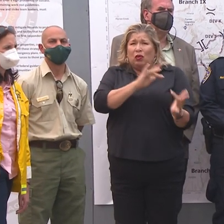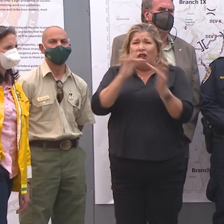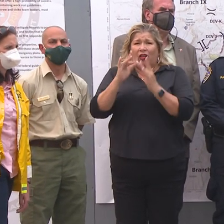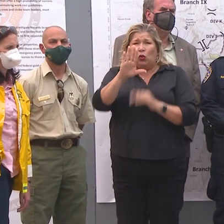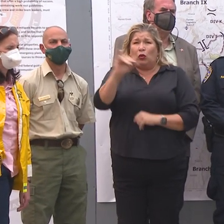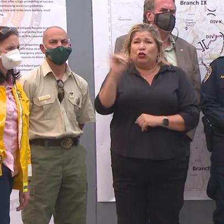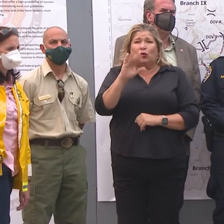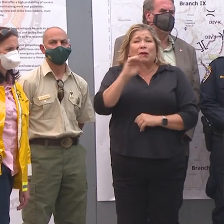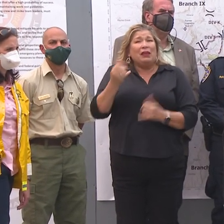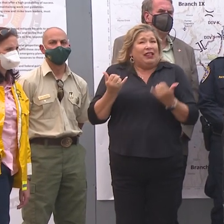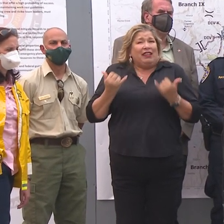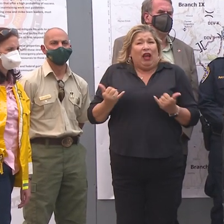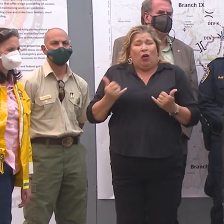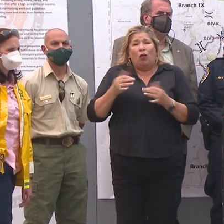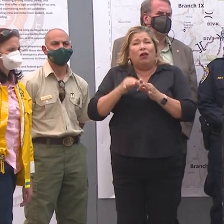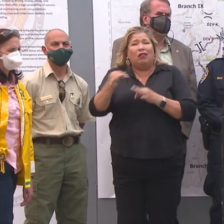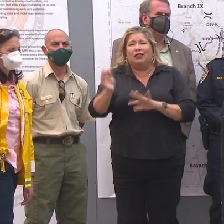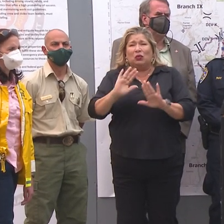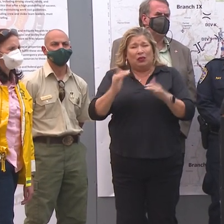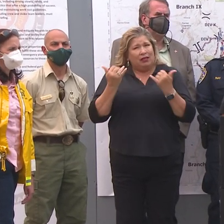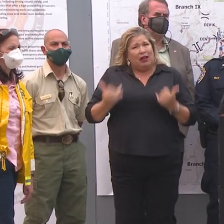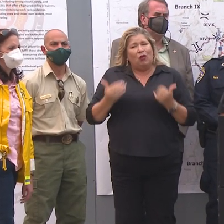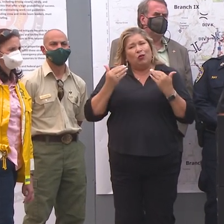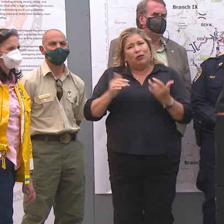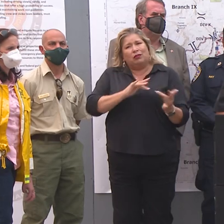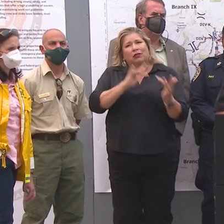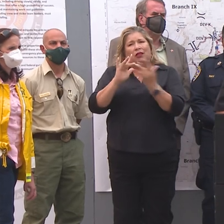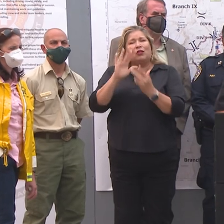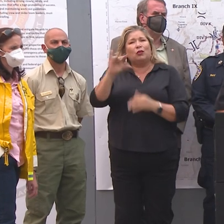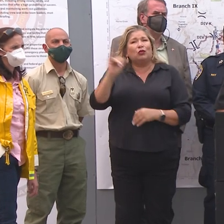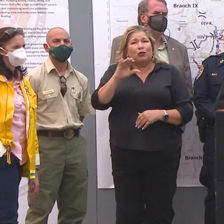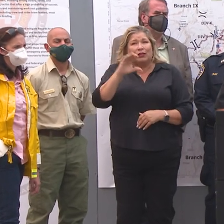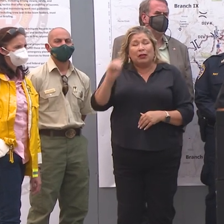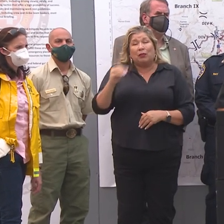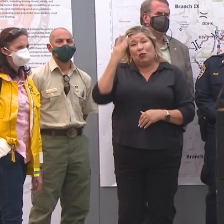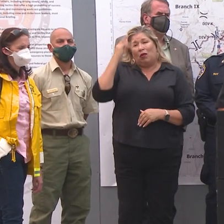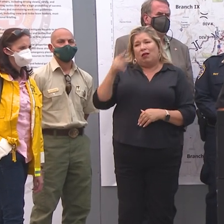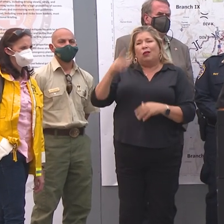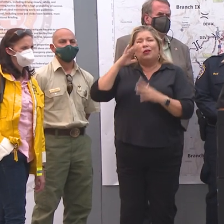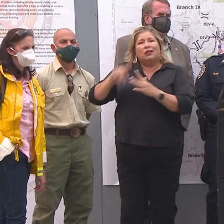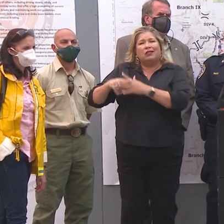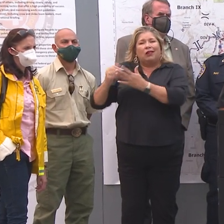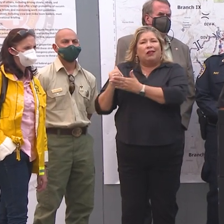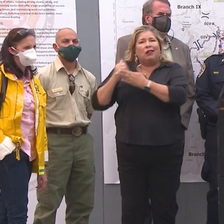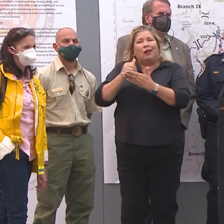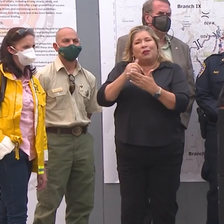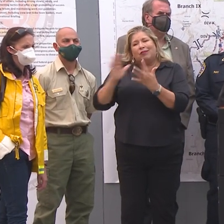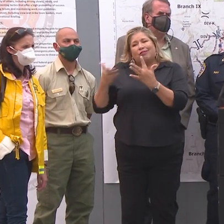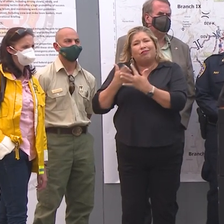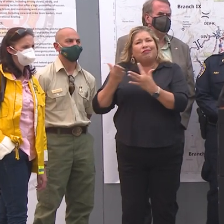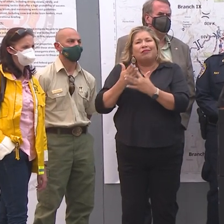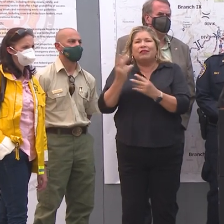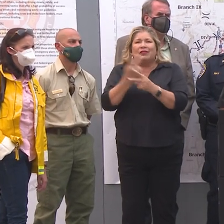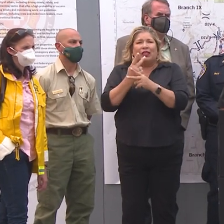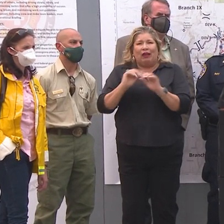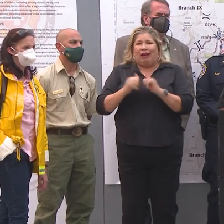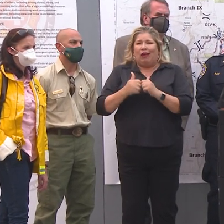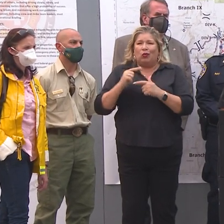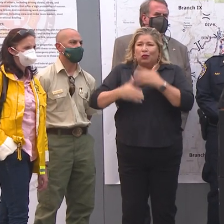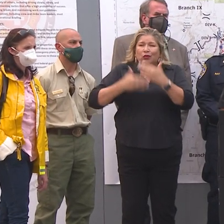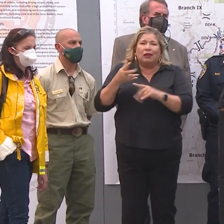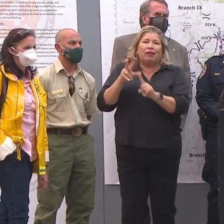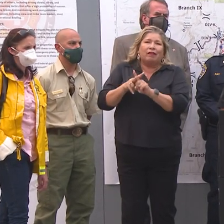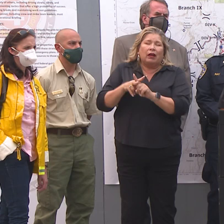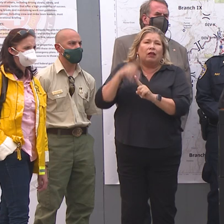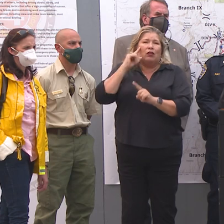providers now so that they can begin the process of being able to help you navigate through that process. We, in